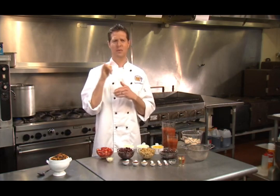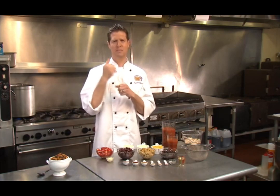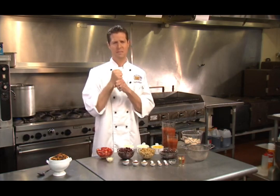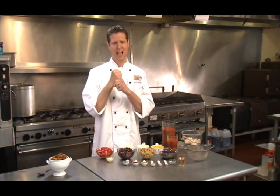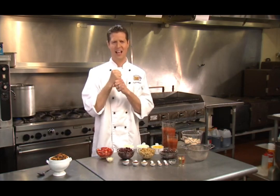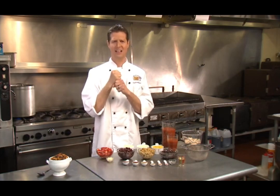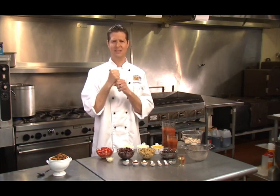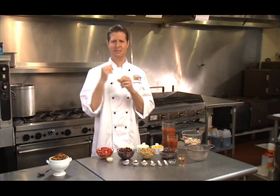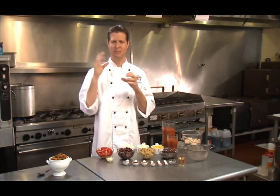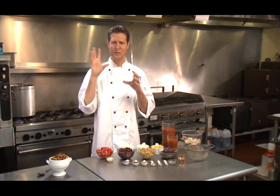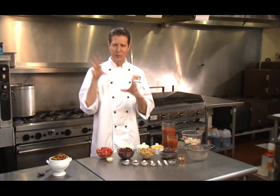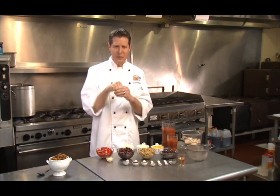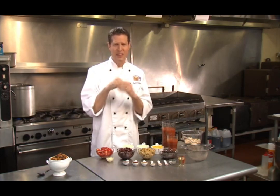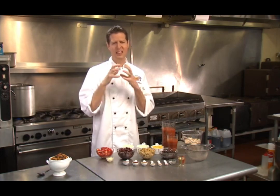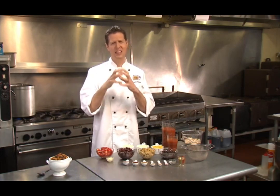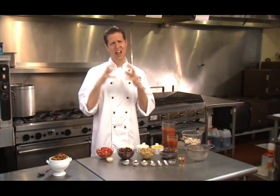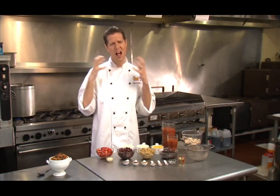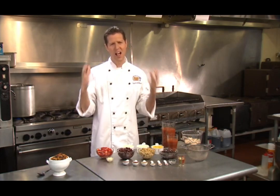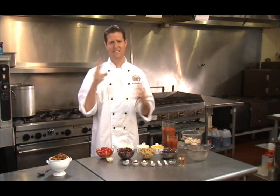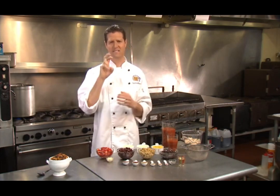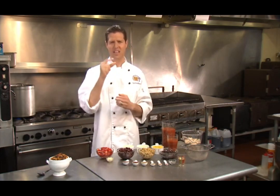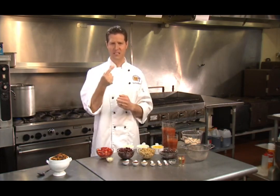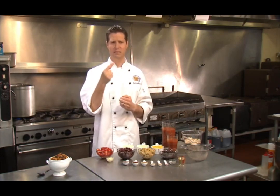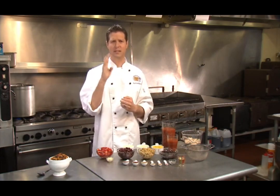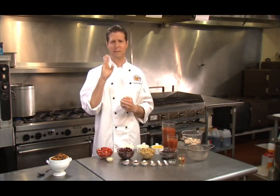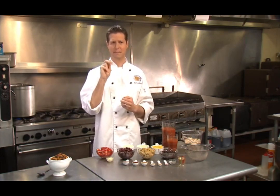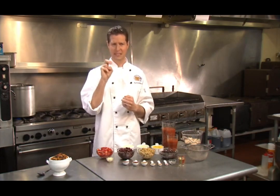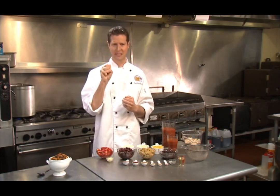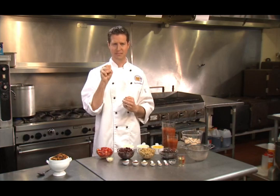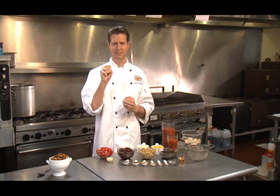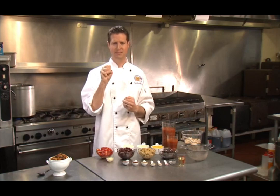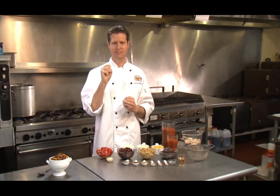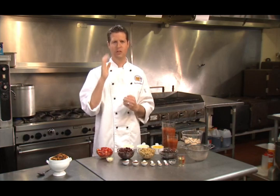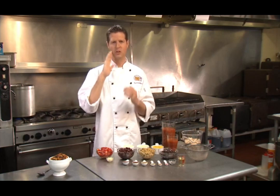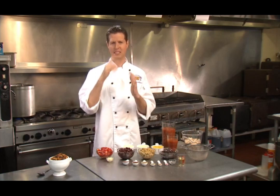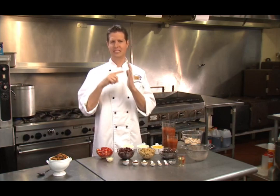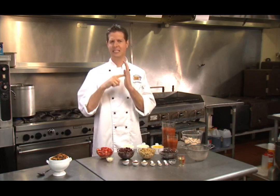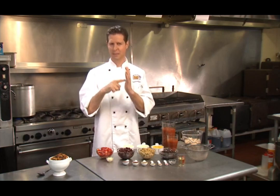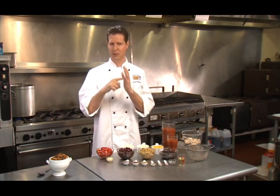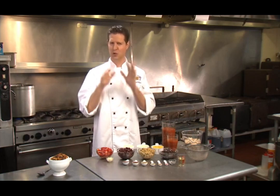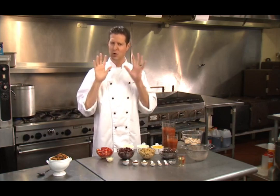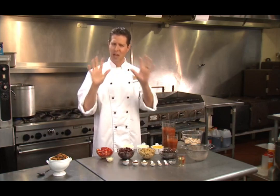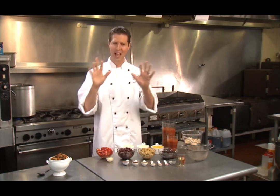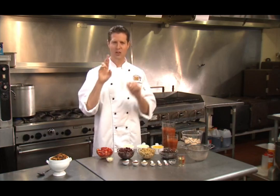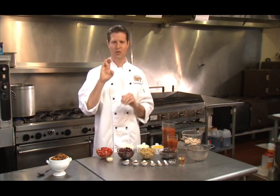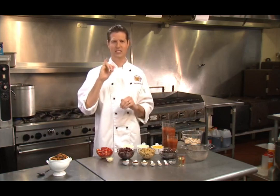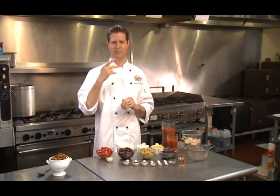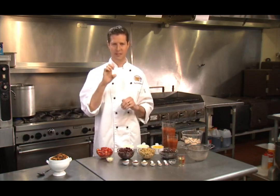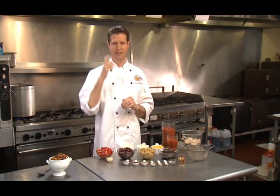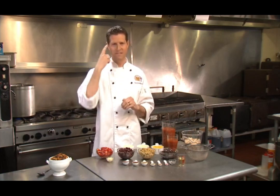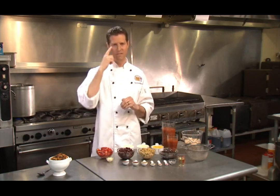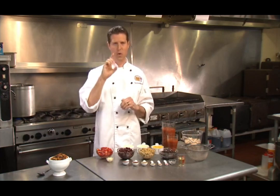and also including lots of vegetables and beans. I will demonstrate a great chili